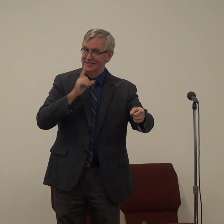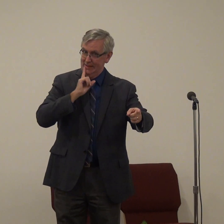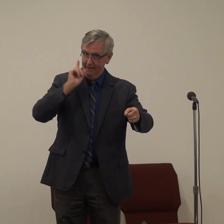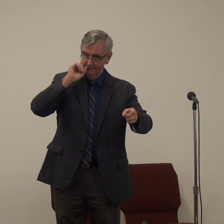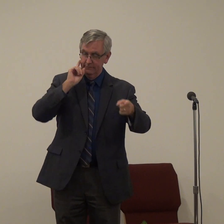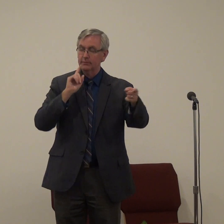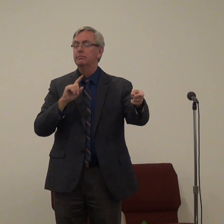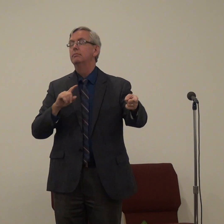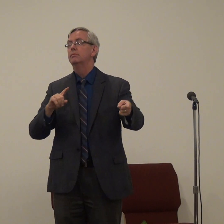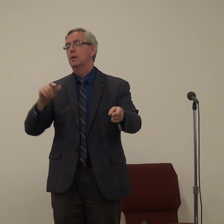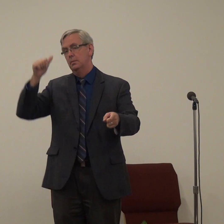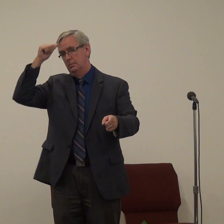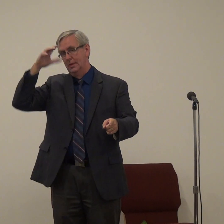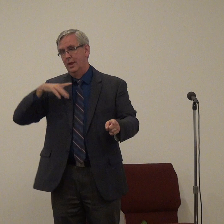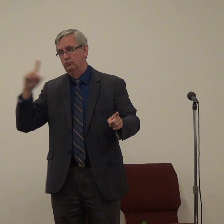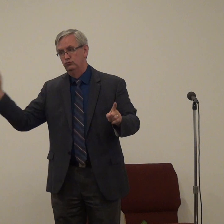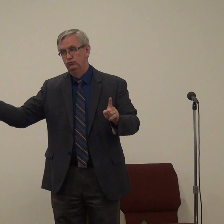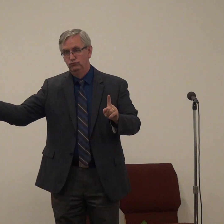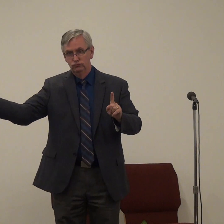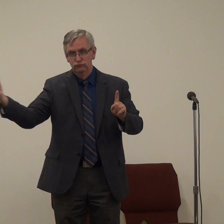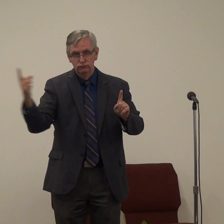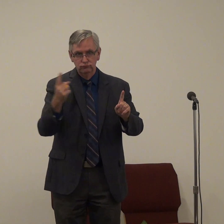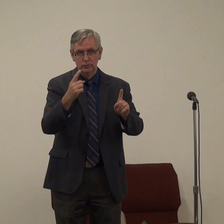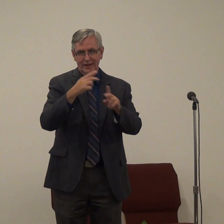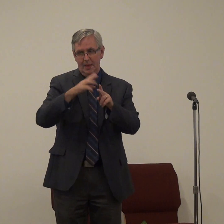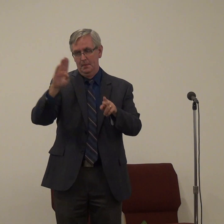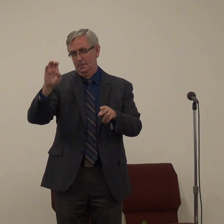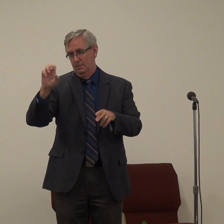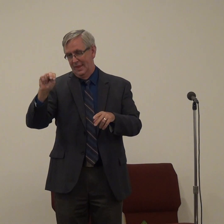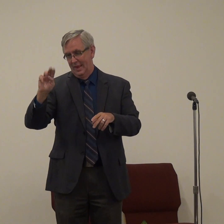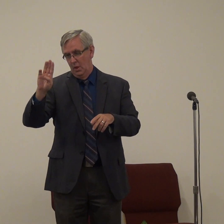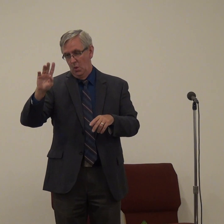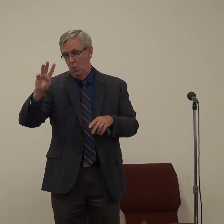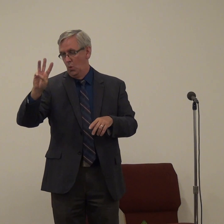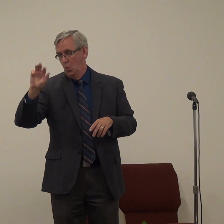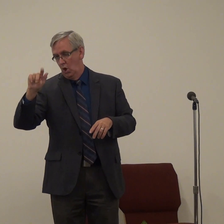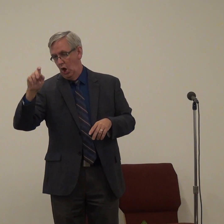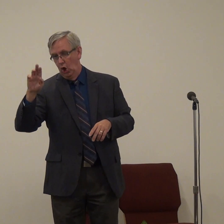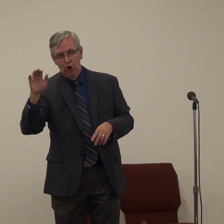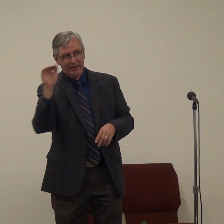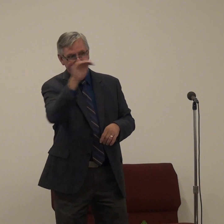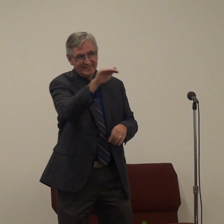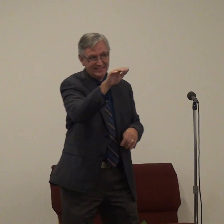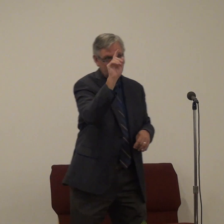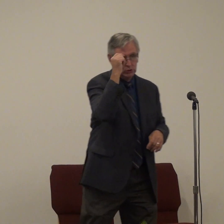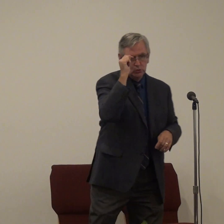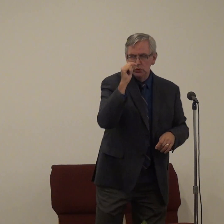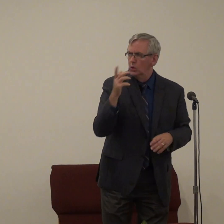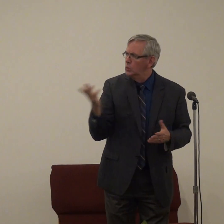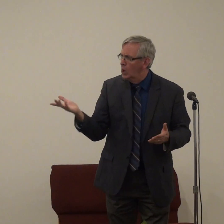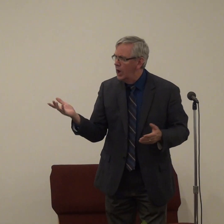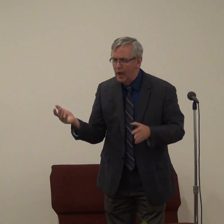school. She taught the deaf ladies class, and a man came around and found her. His name is Ben Walker.